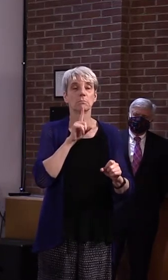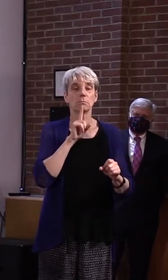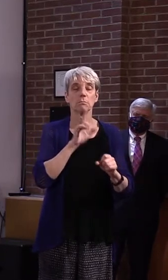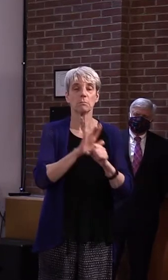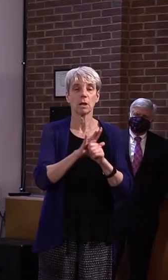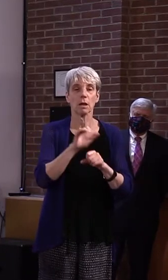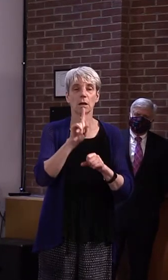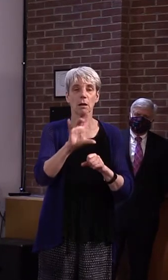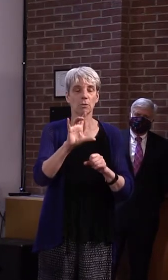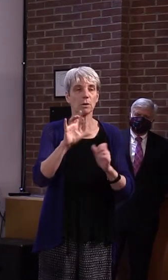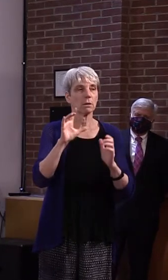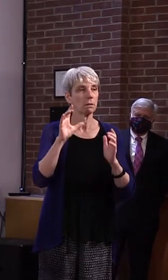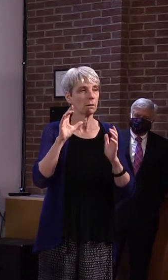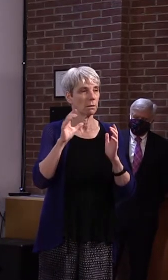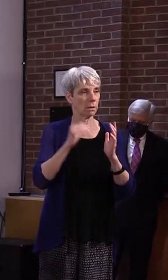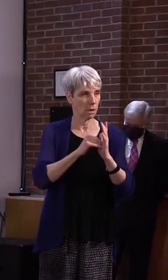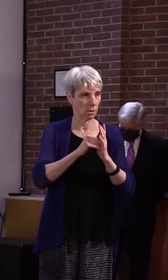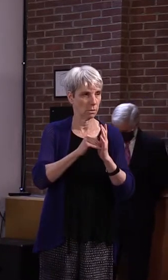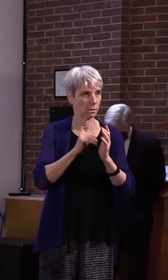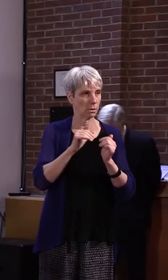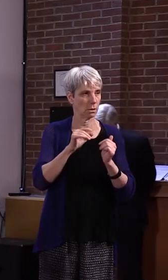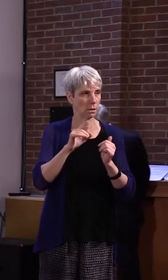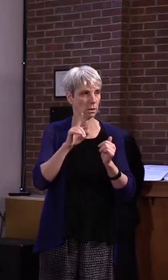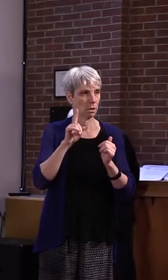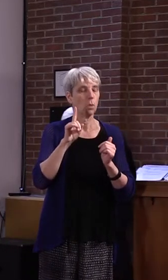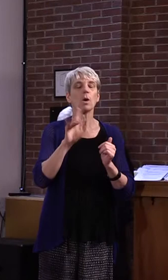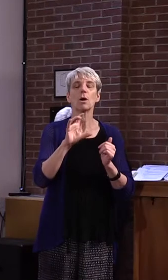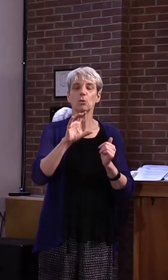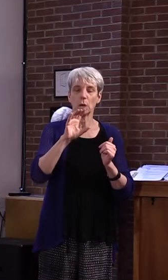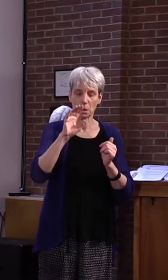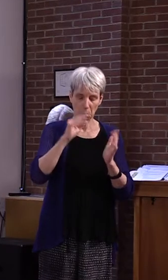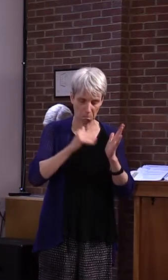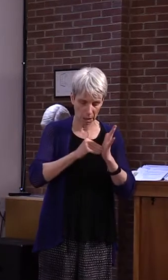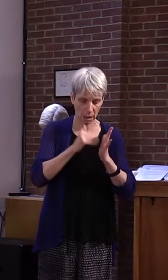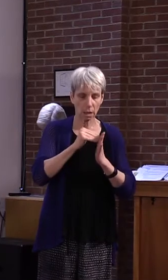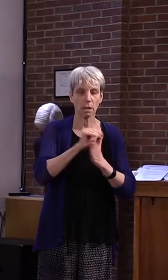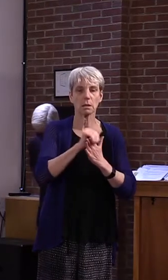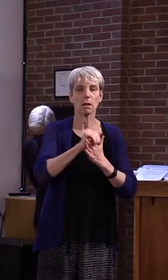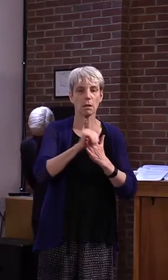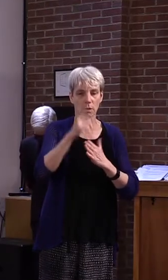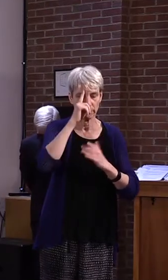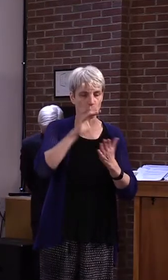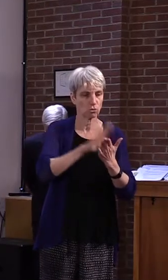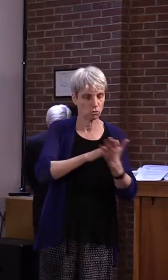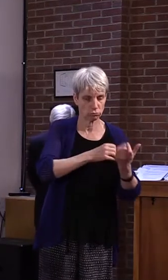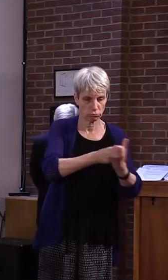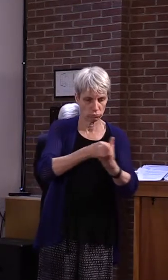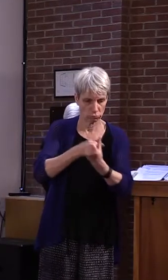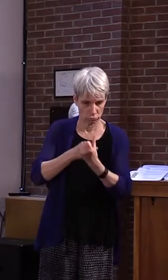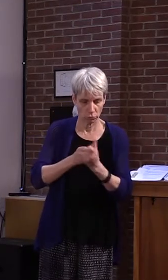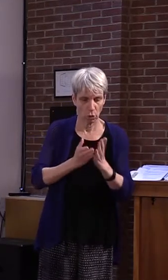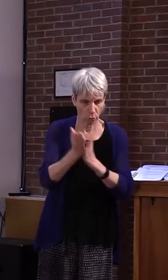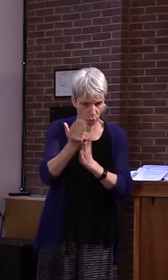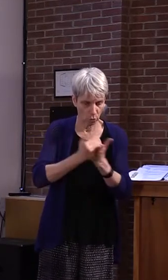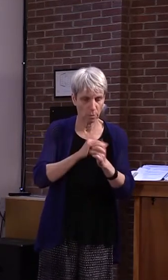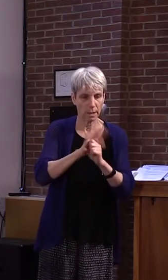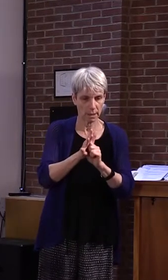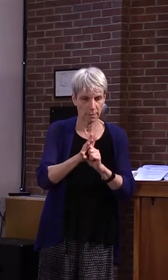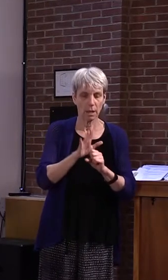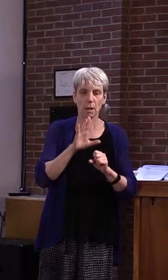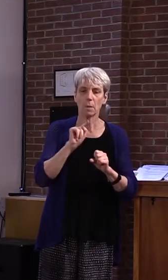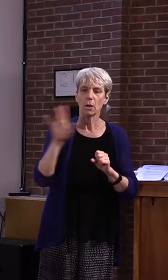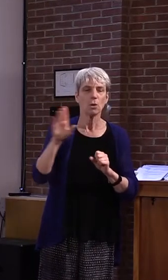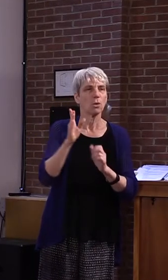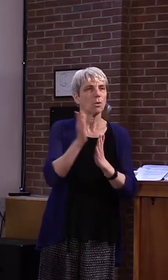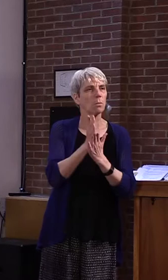K-12 schools, cover the cost of reopening during the pandemic, but your budget didn't include any additional funding. Why didn't